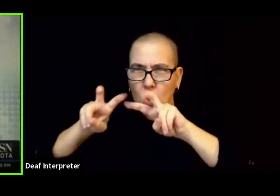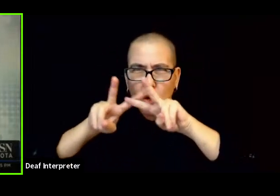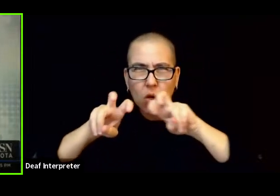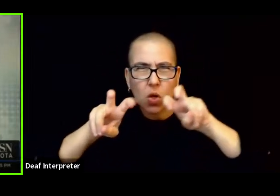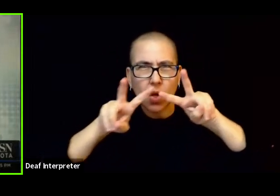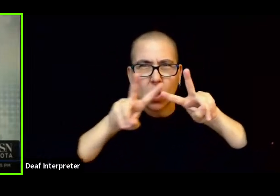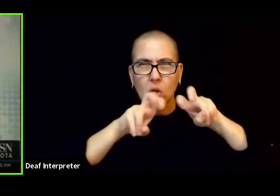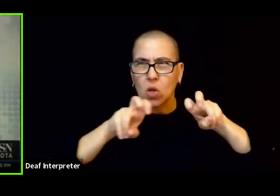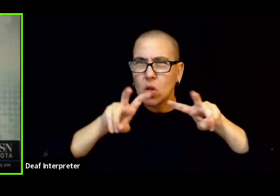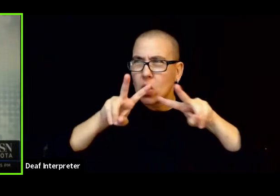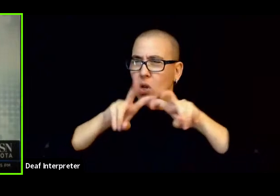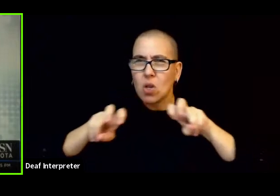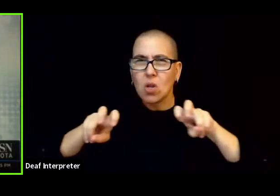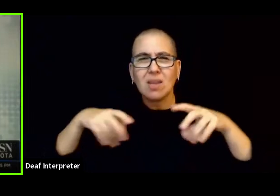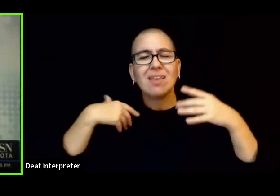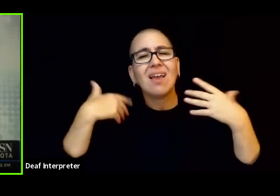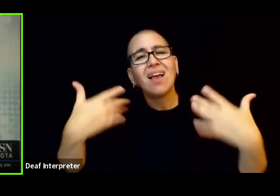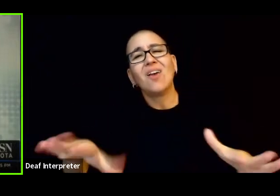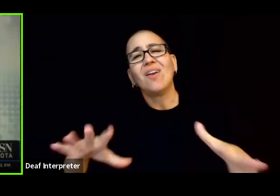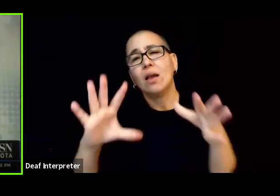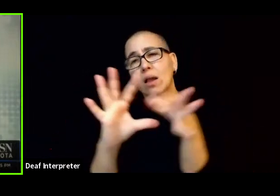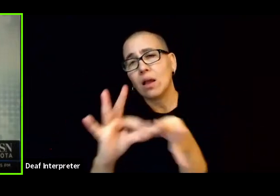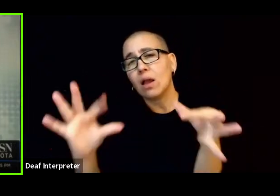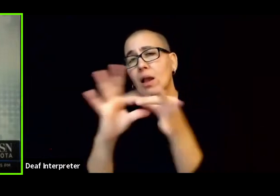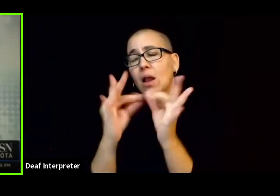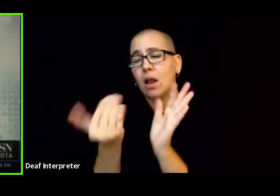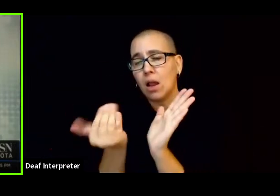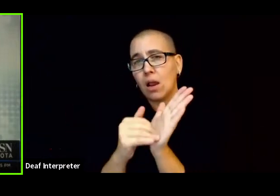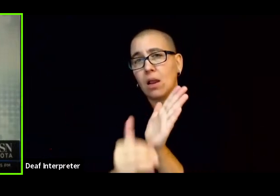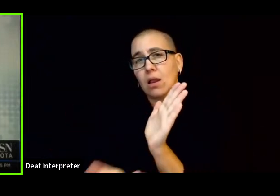many times, but we just never can say it enough.